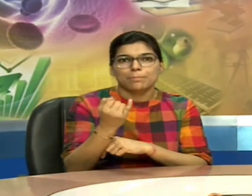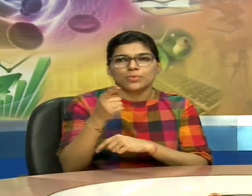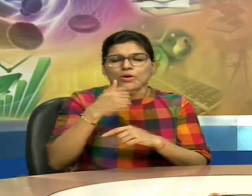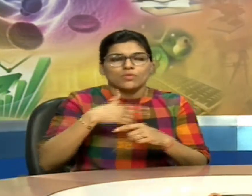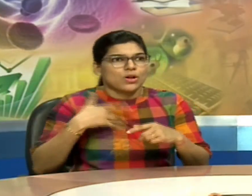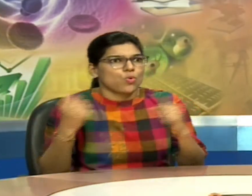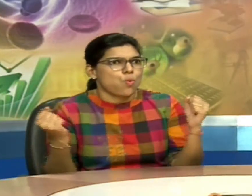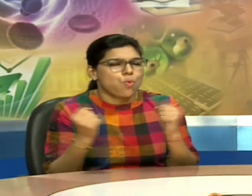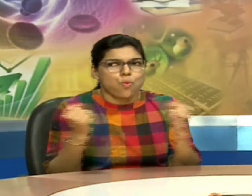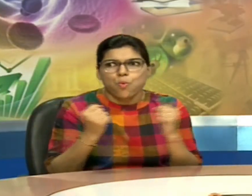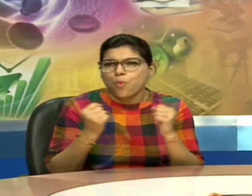and seas?